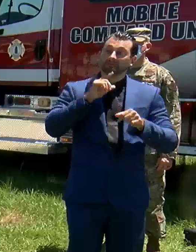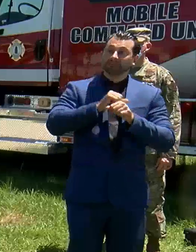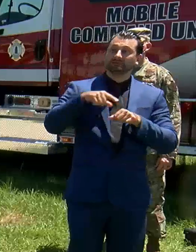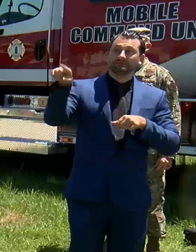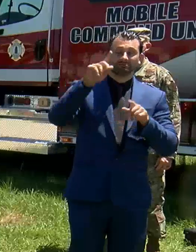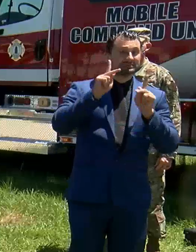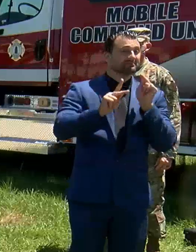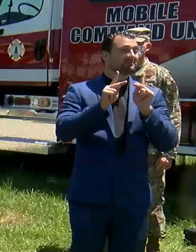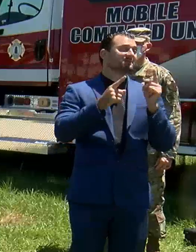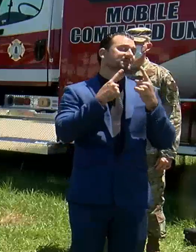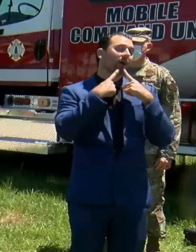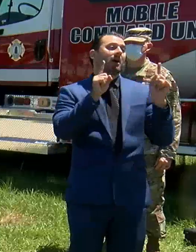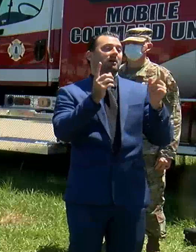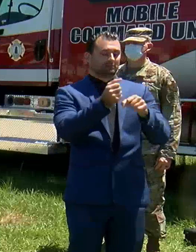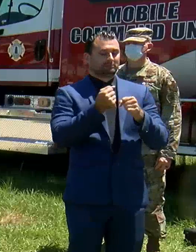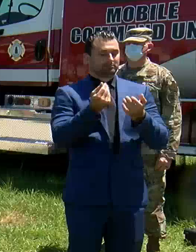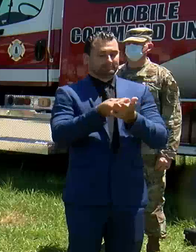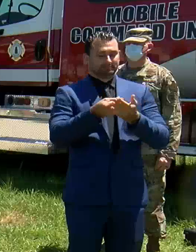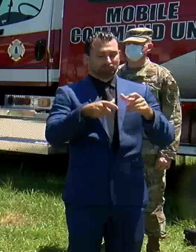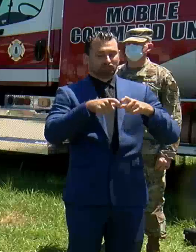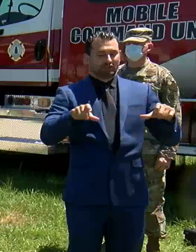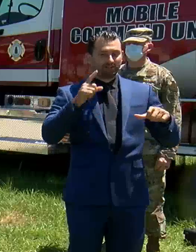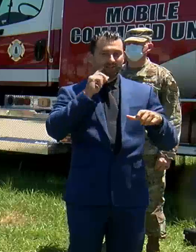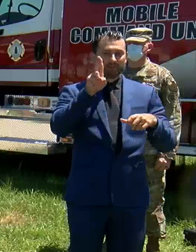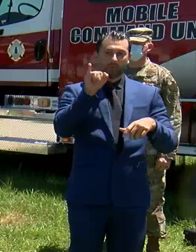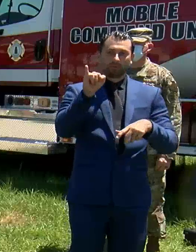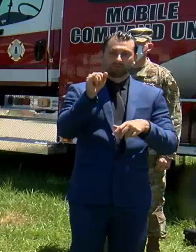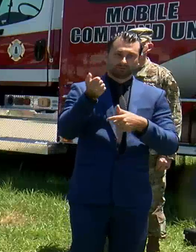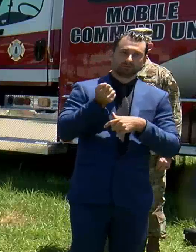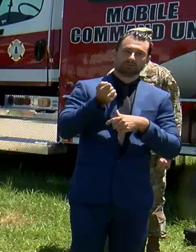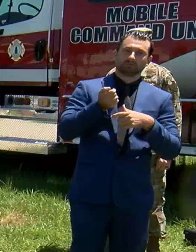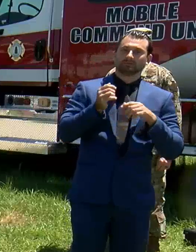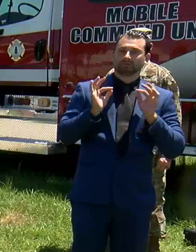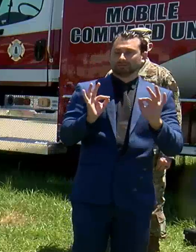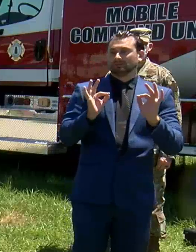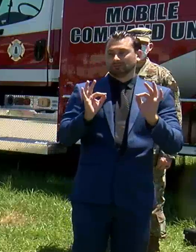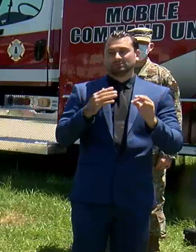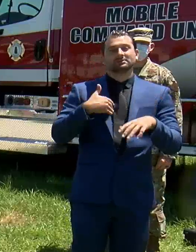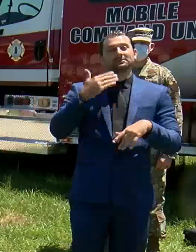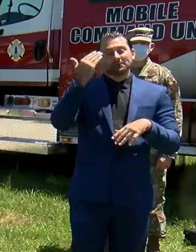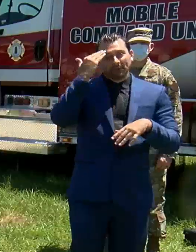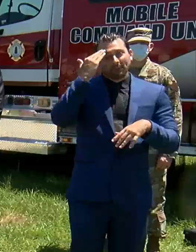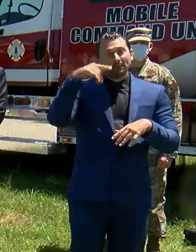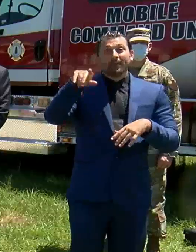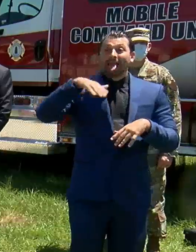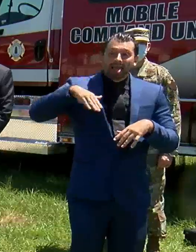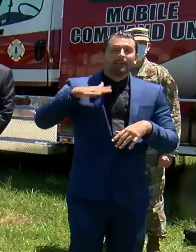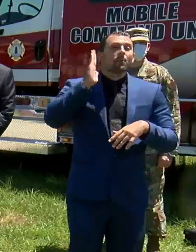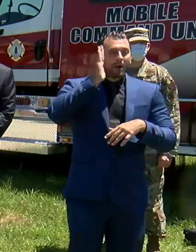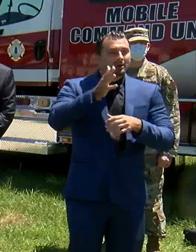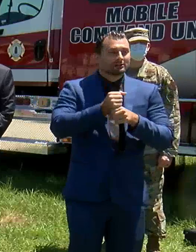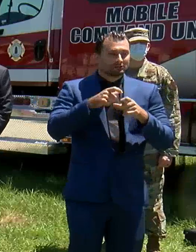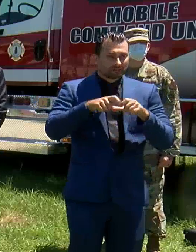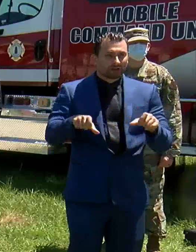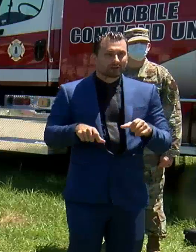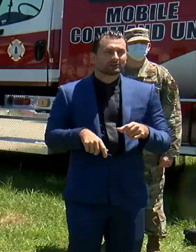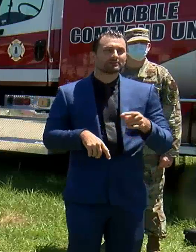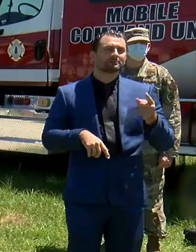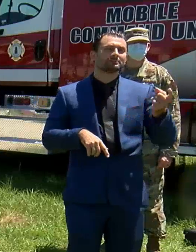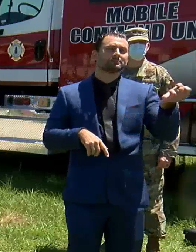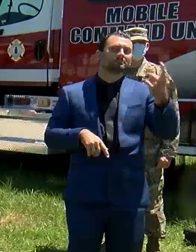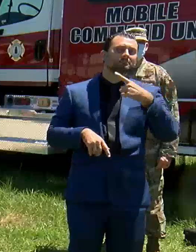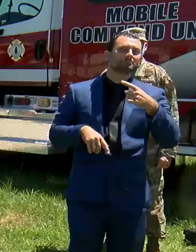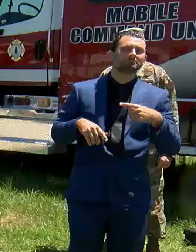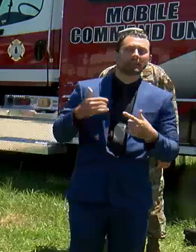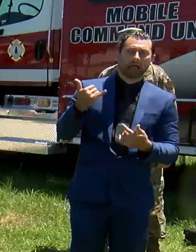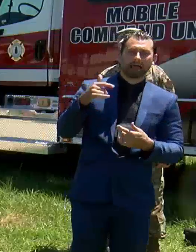you're eligible, you know, it's going to happen, and we're working as hard as we can to get it out soon. One more question. Governor, phase